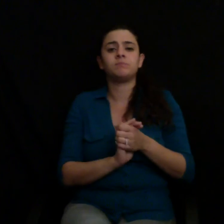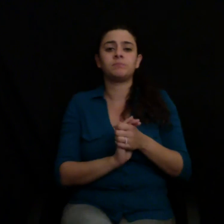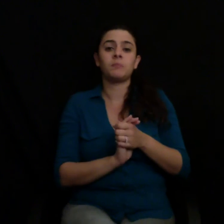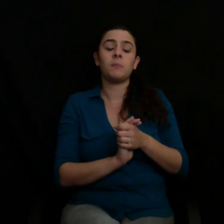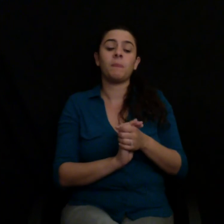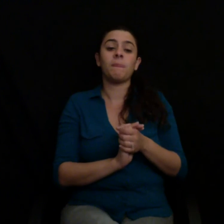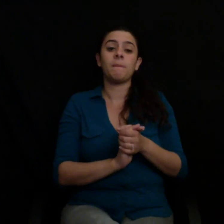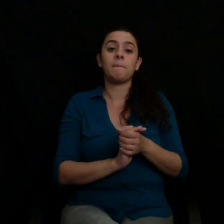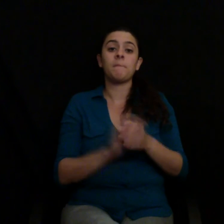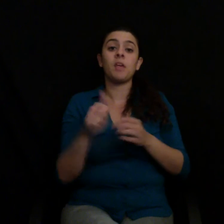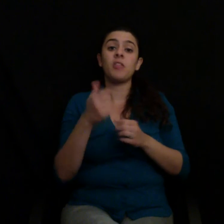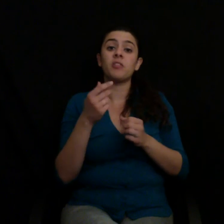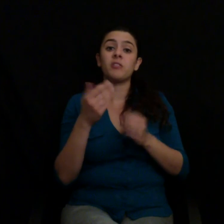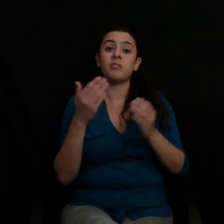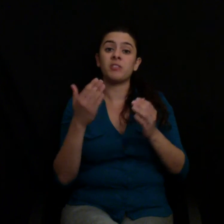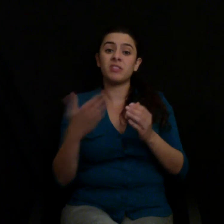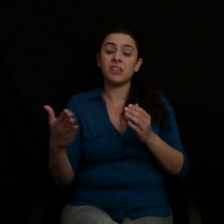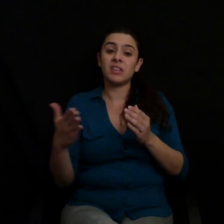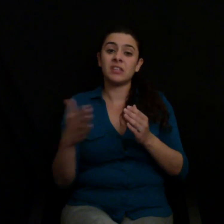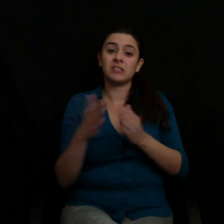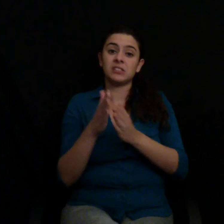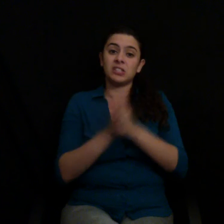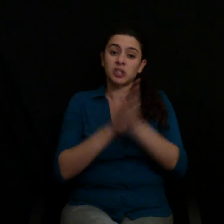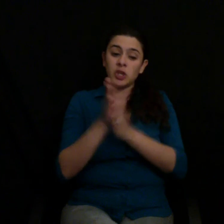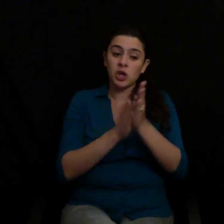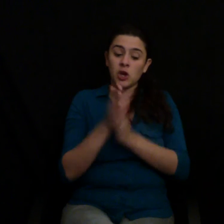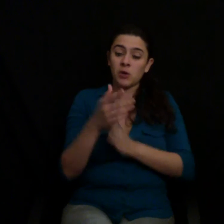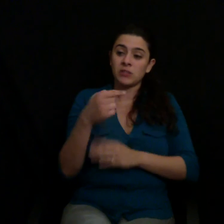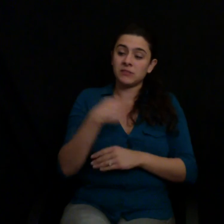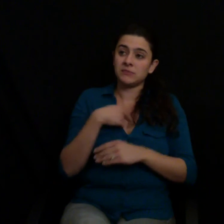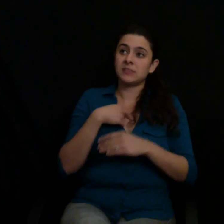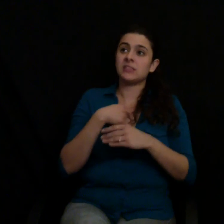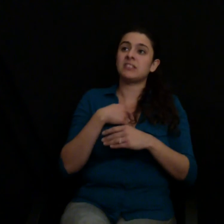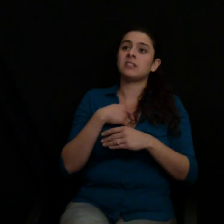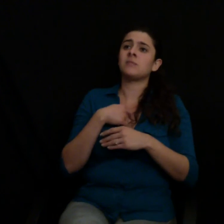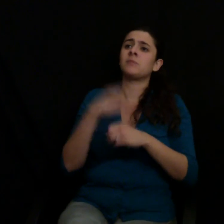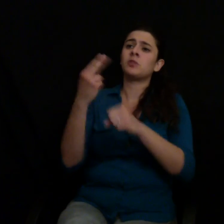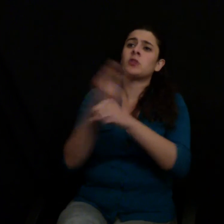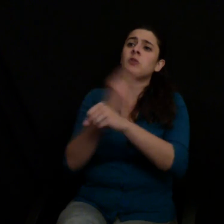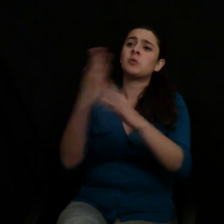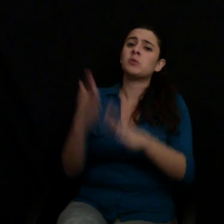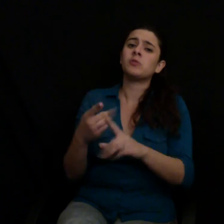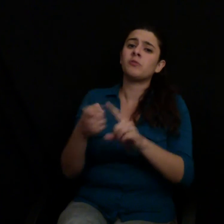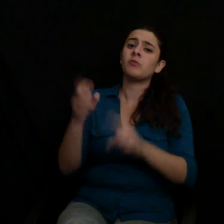r/Upvoted community. I think I had mentioned how I thought I sounded really ditzy,